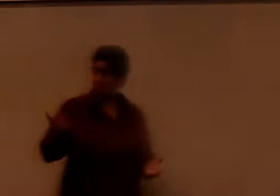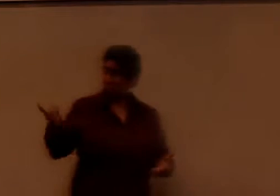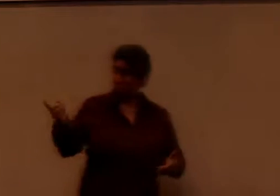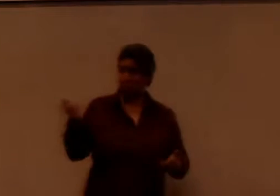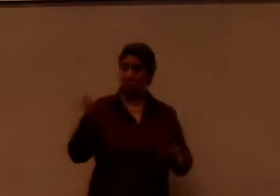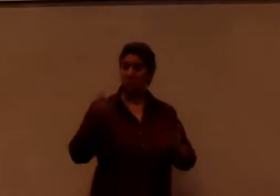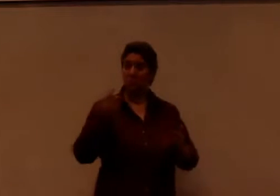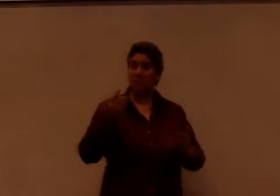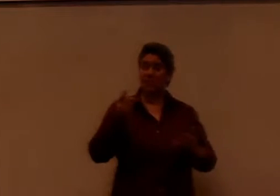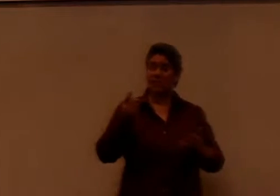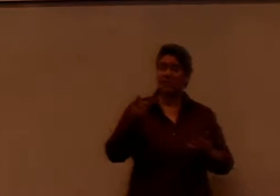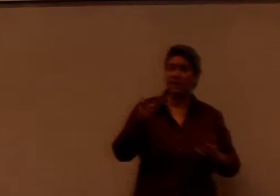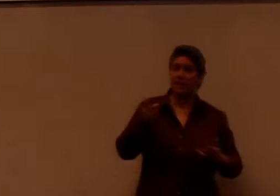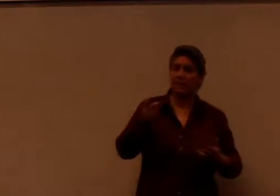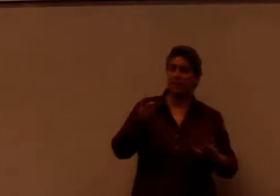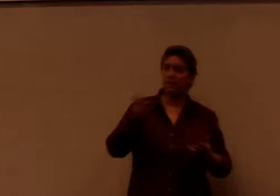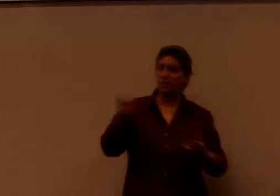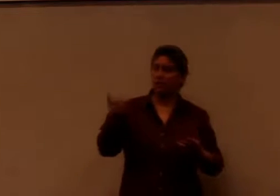Well,